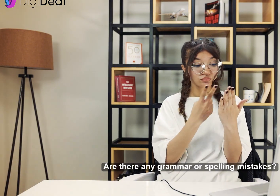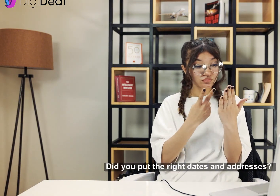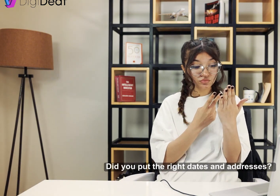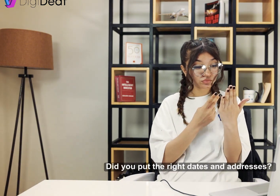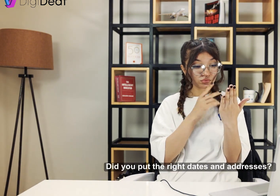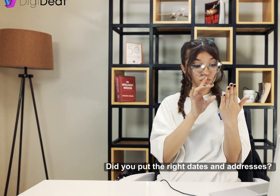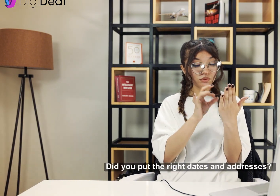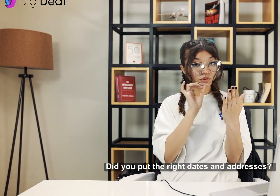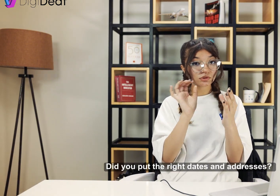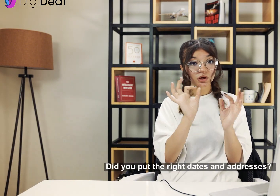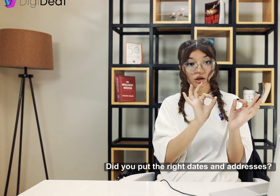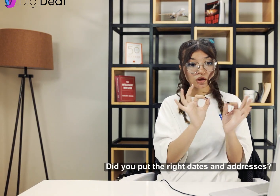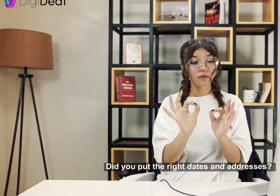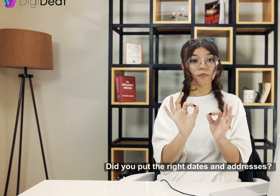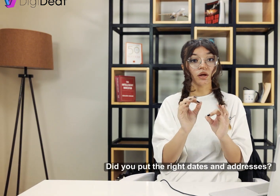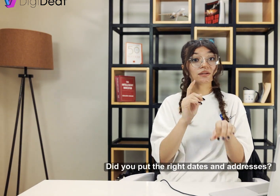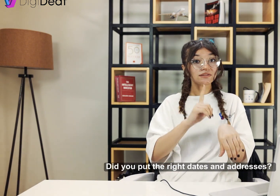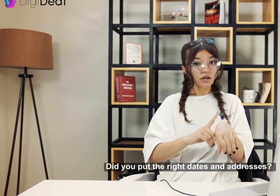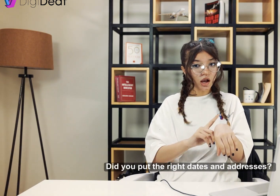Did you put the right dates and addresses?